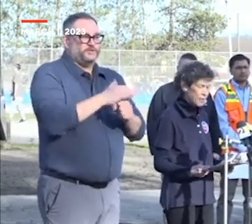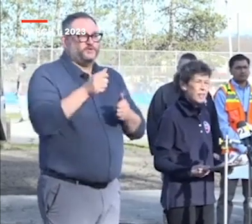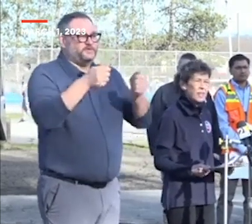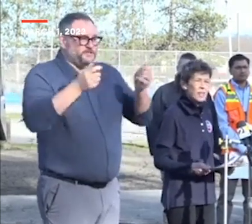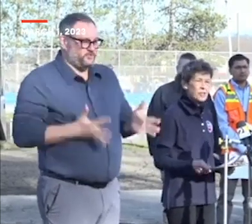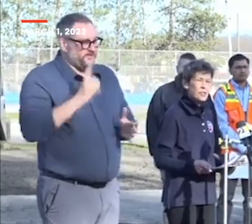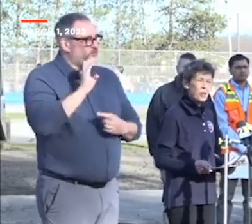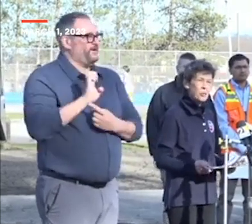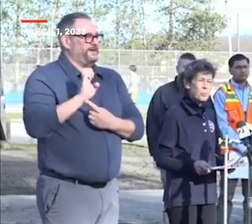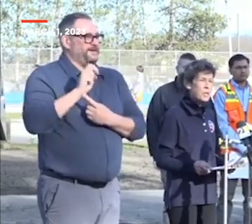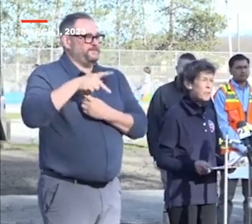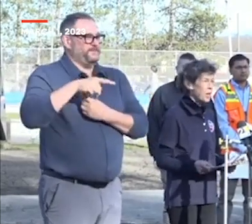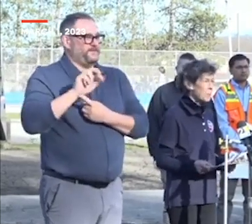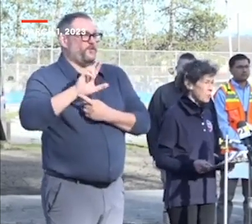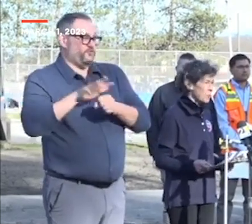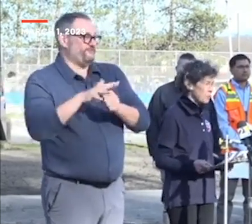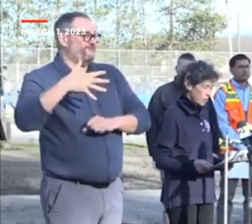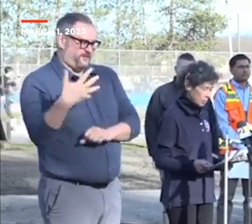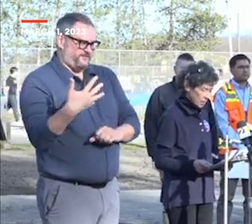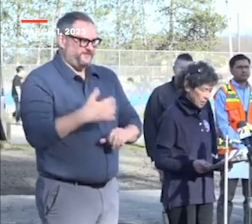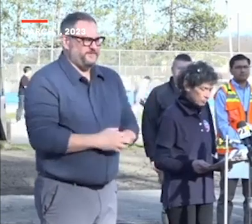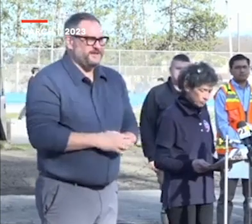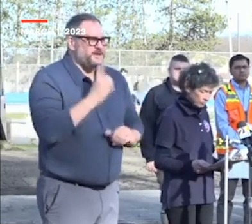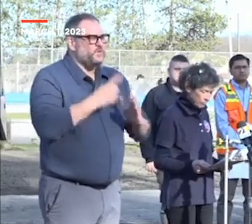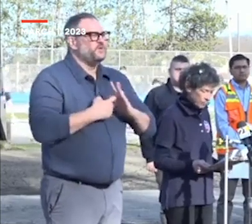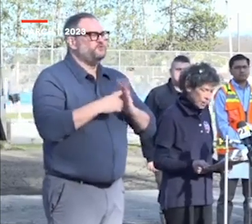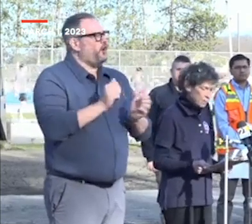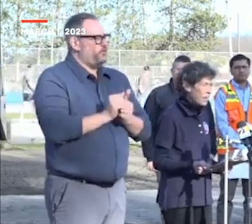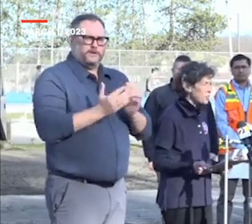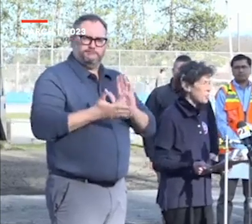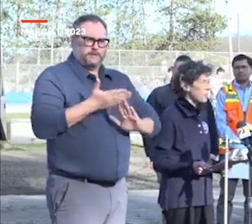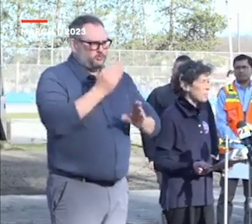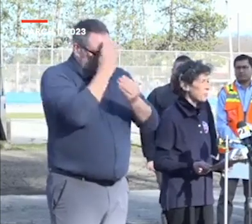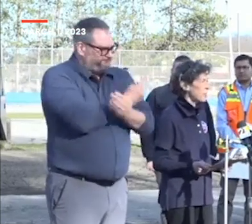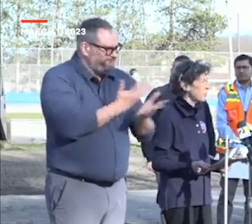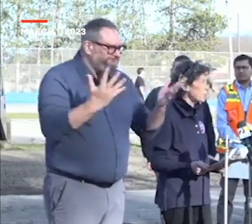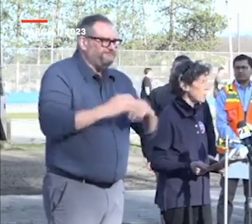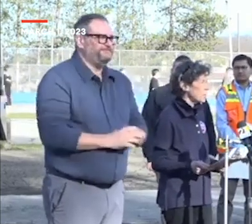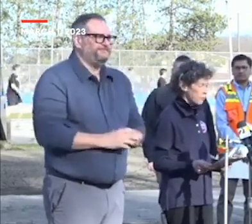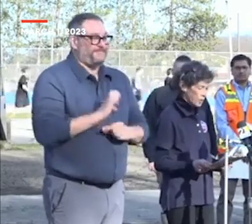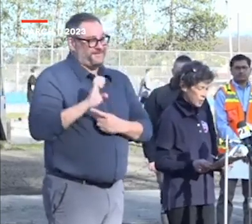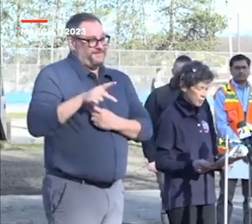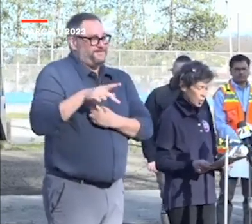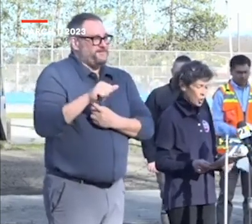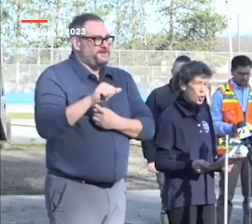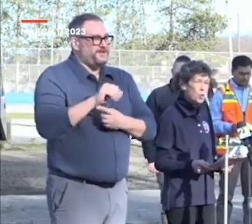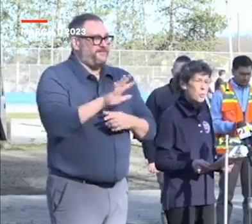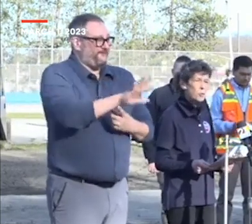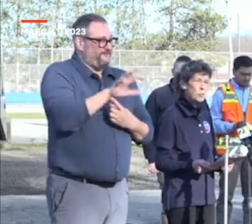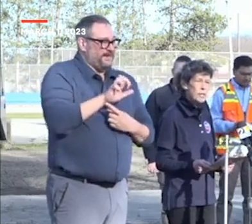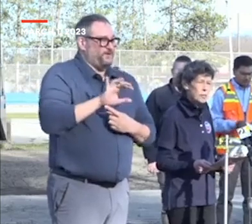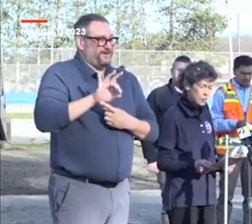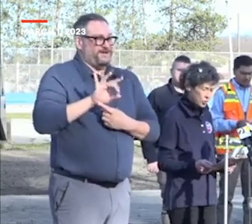5. I'll start with a brief operational update. EPA has conducted 585